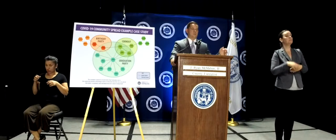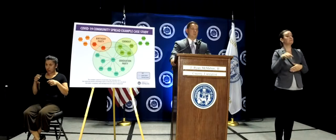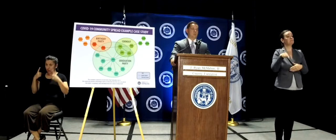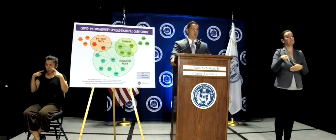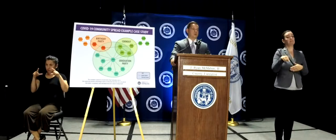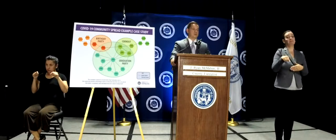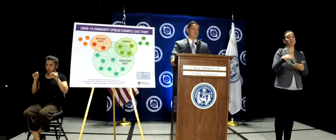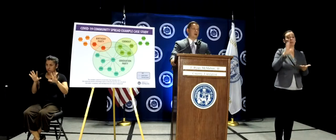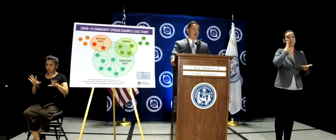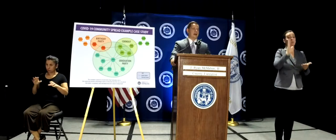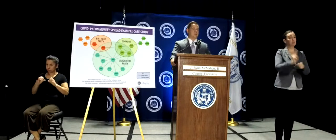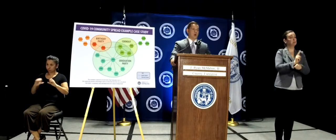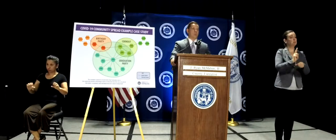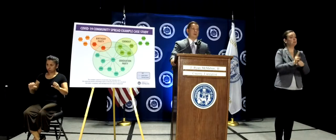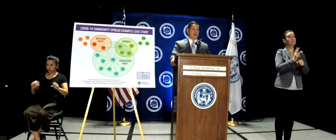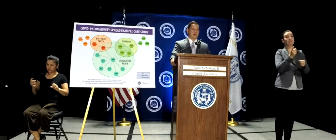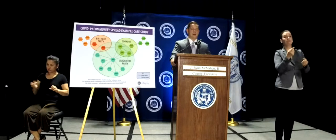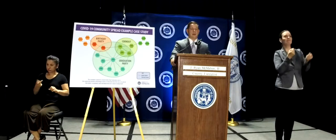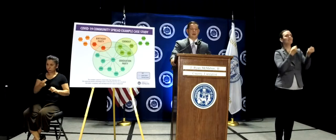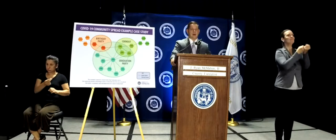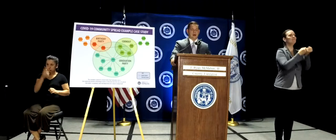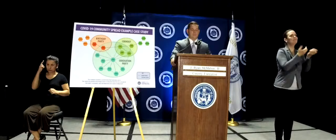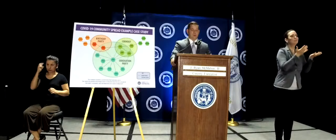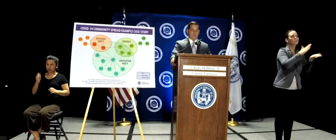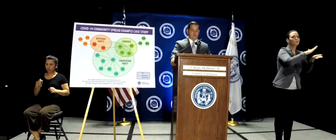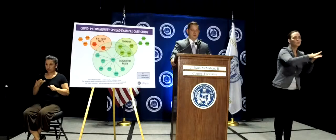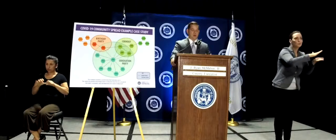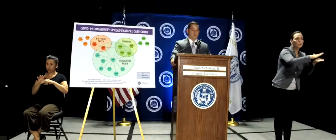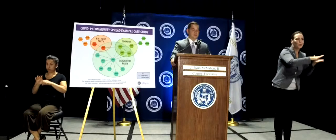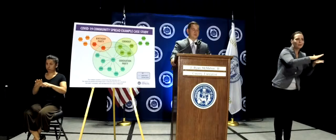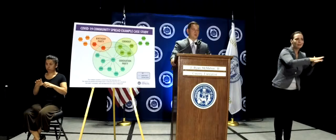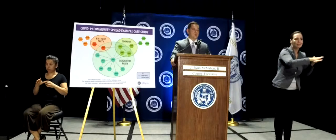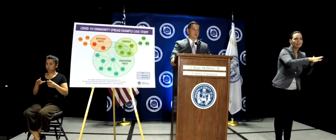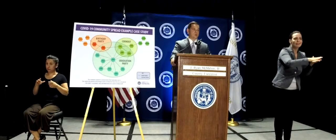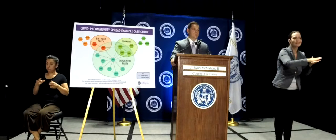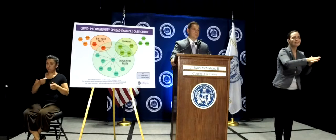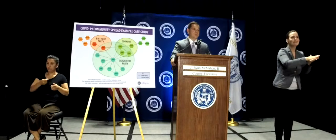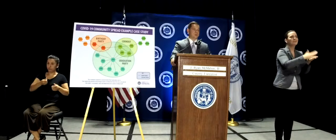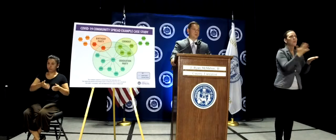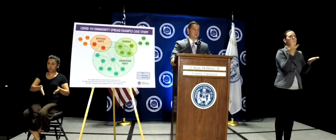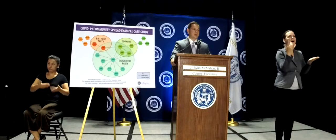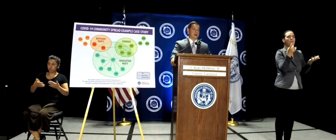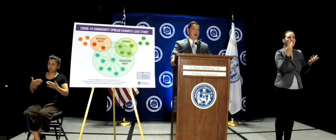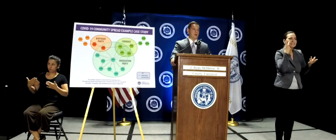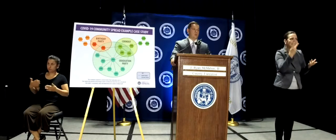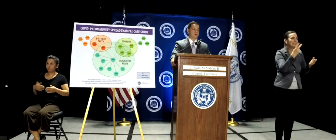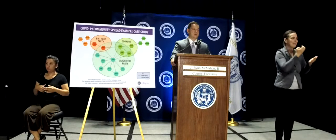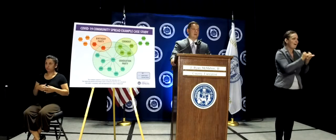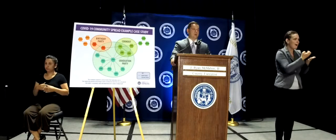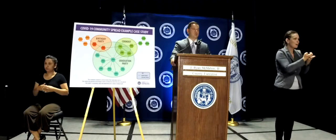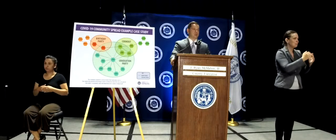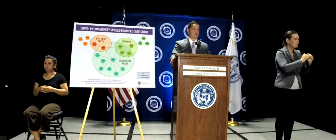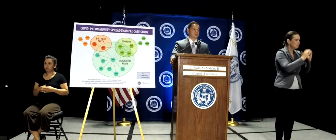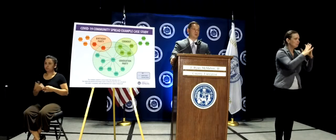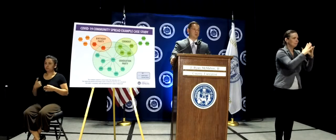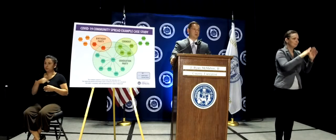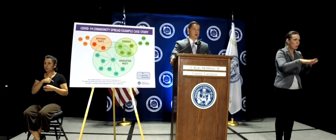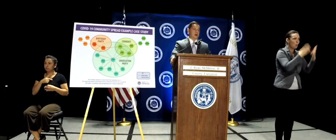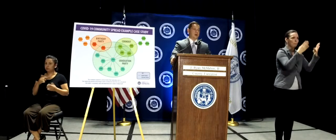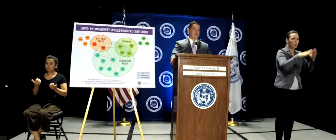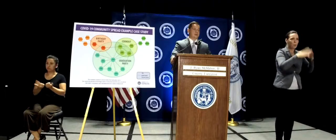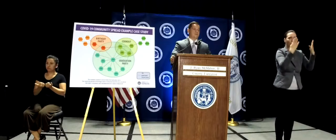get portions of our economy open again. But these are all things that we do, and right now there's not much you can